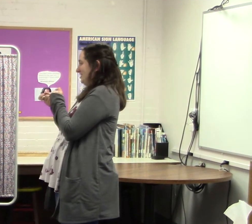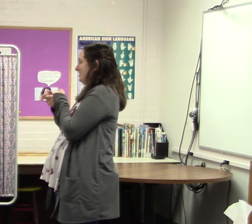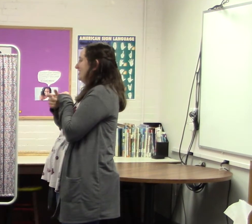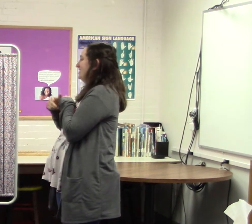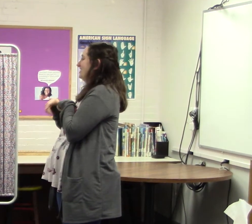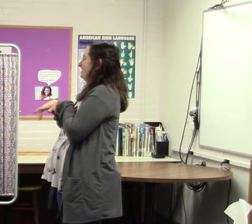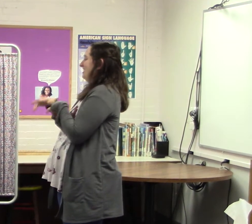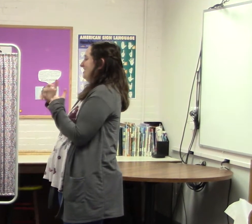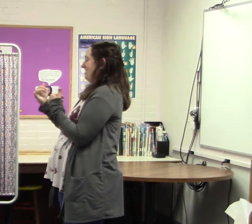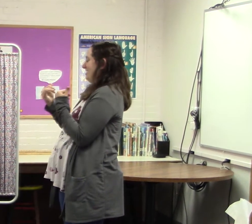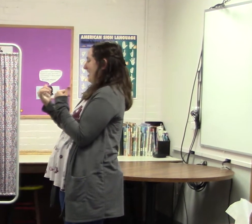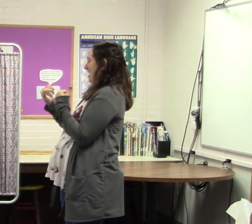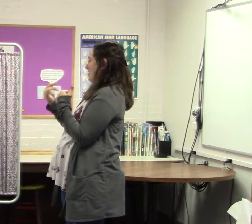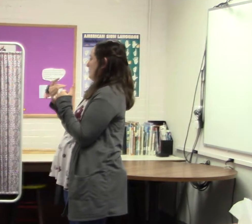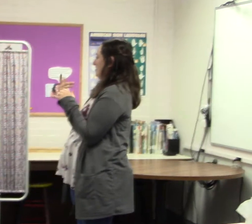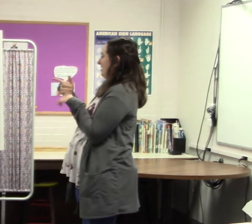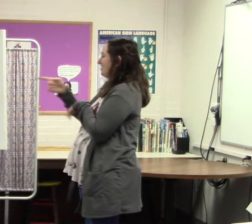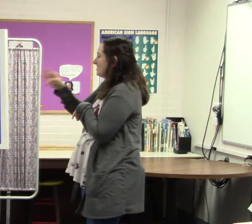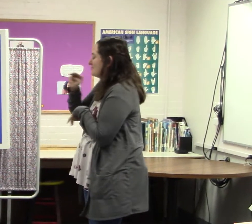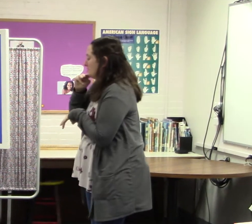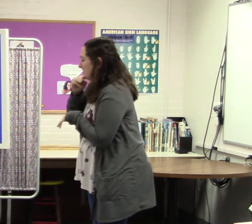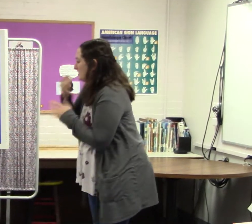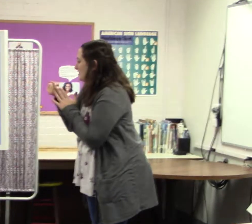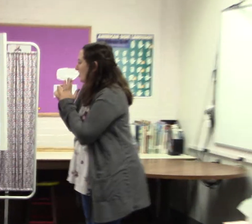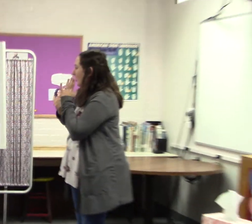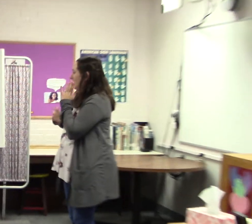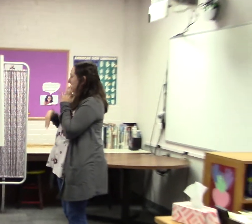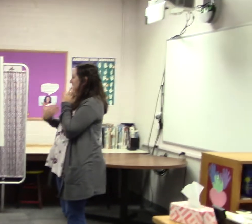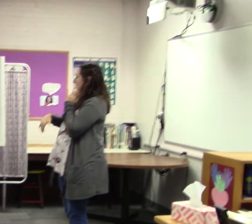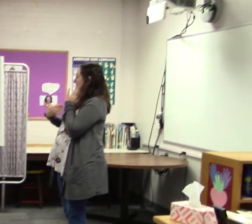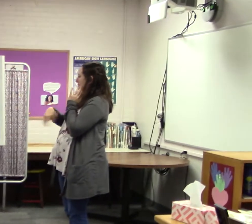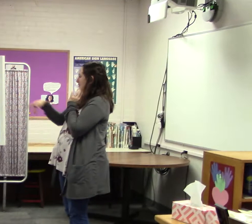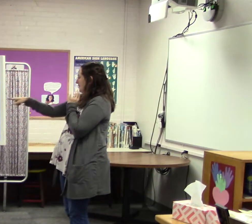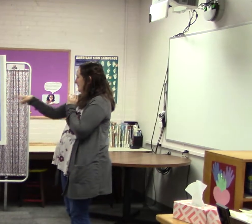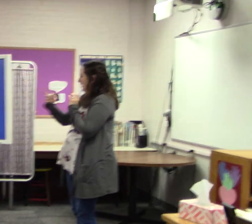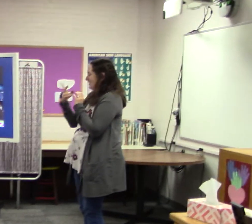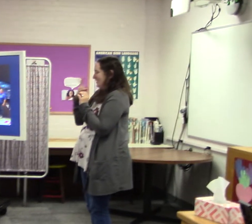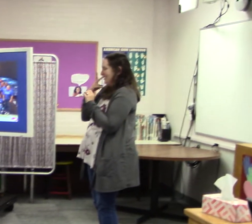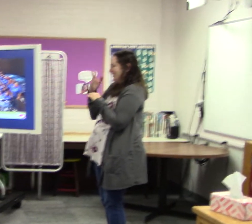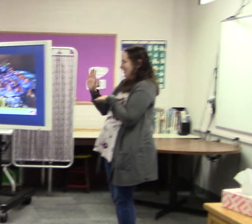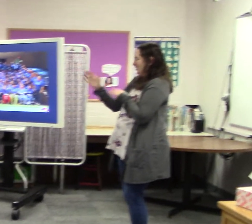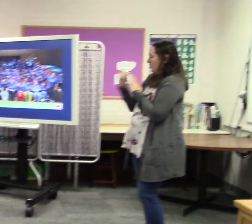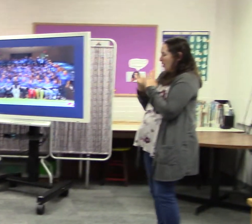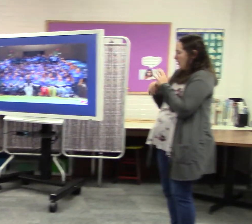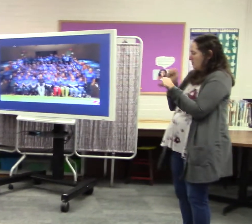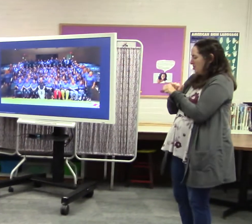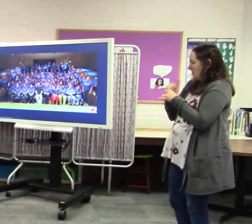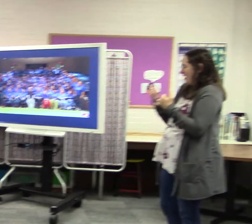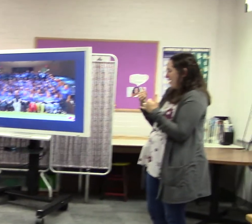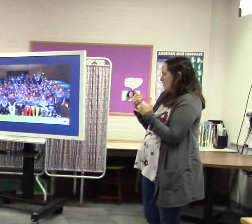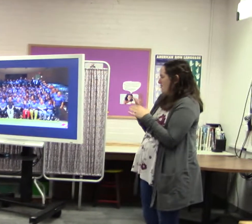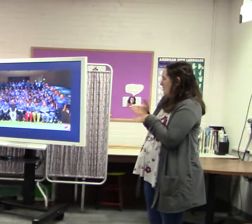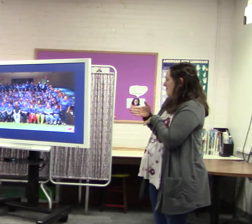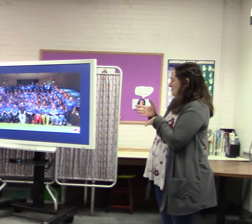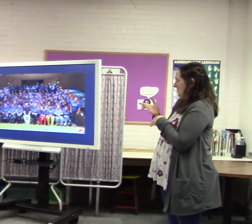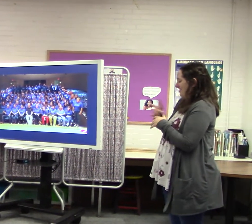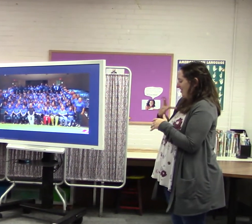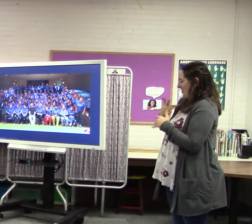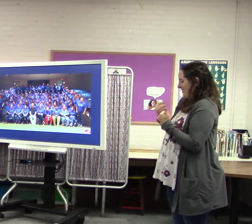Yeah, I could definitely see the change now. Marina, just wow. I mean, your artwork now, it's really, I